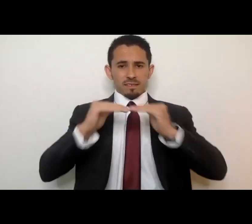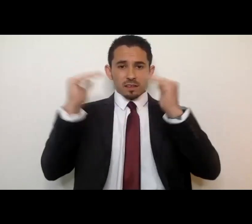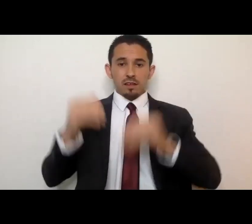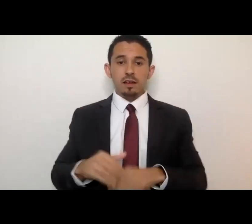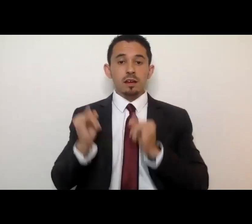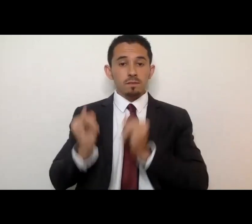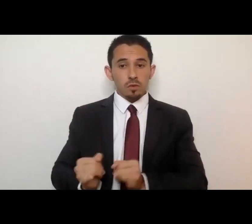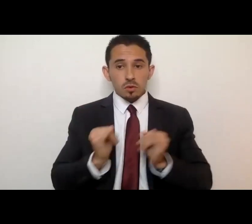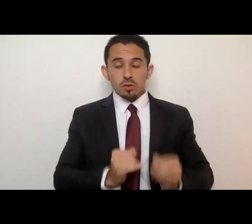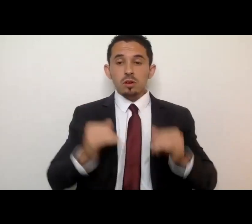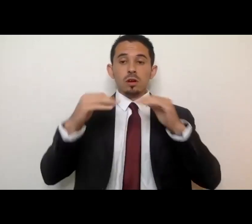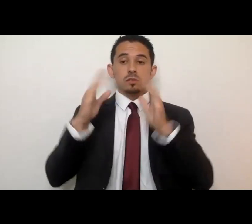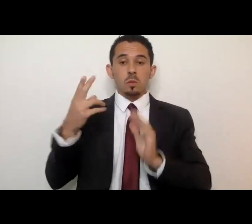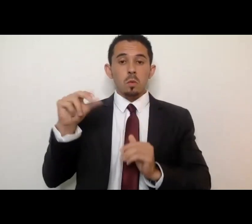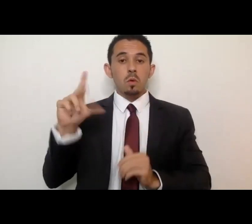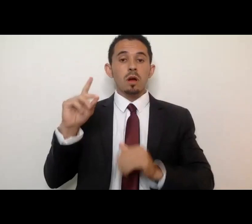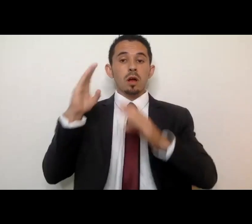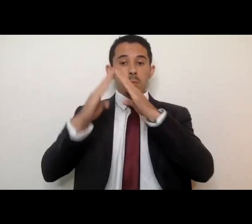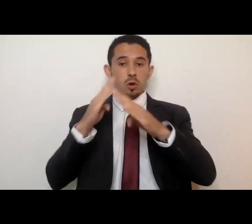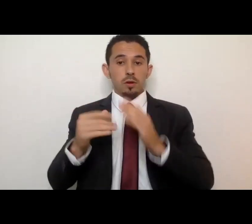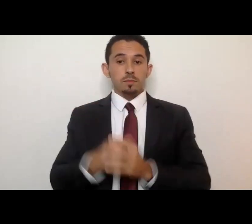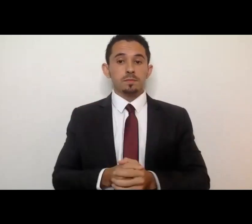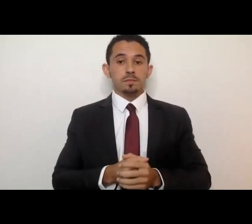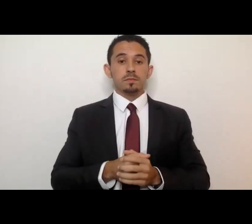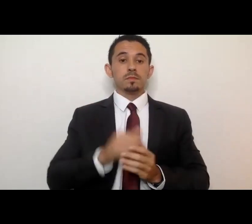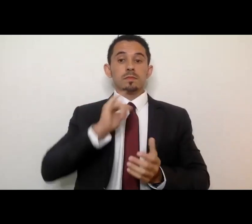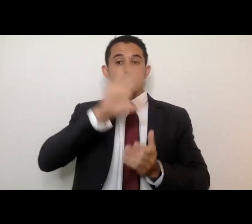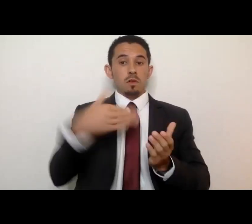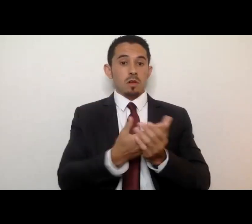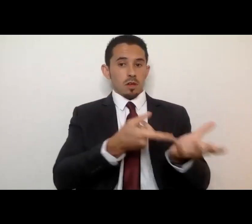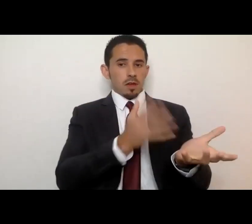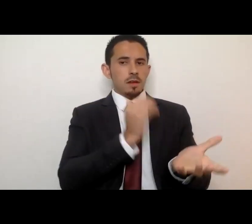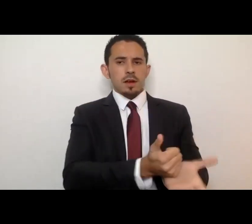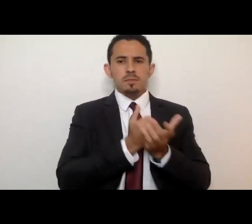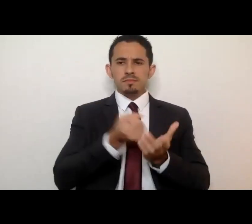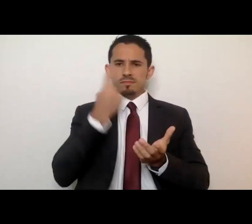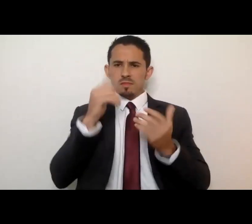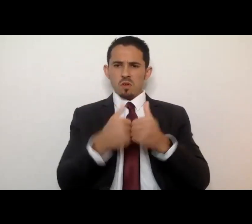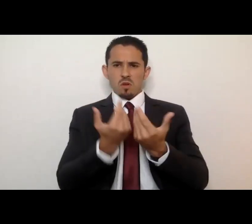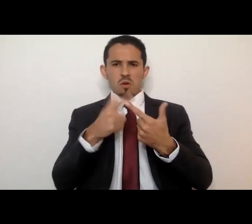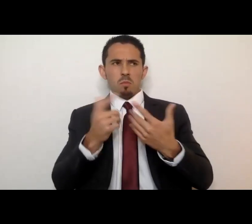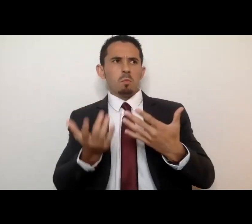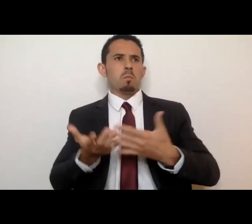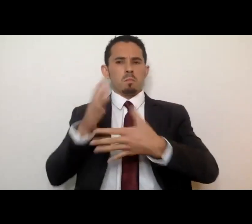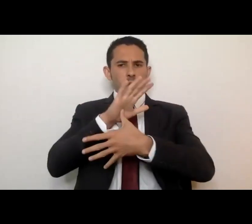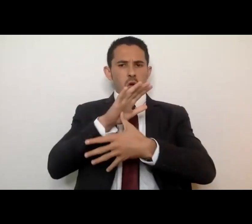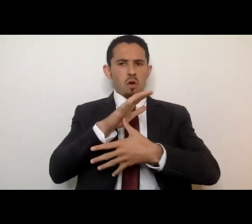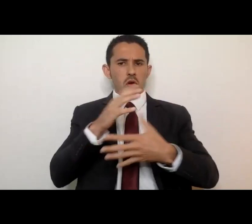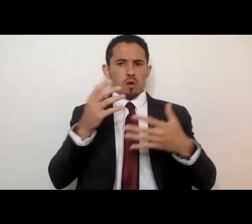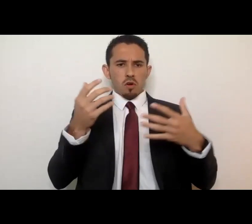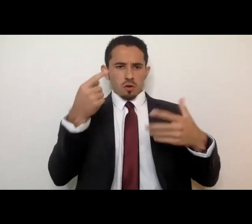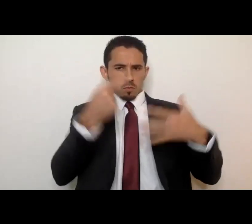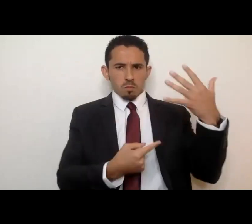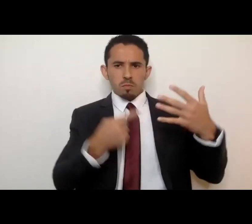abiotic, all on 3 different intervals: individual, household level, and community. And that helps us